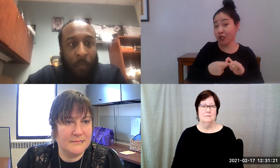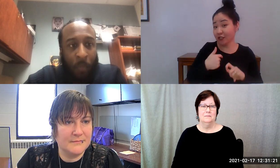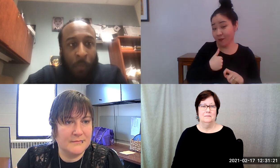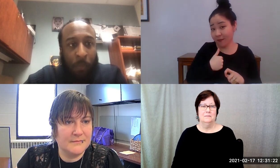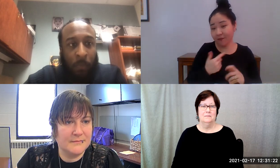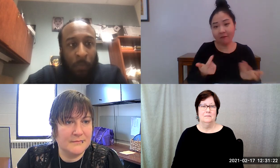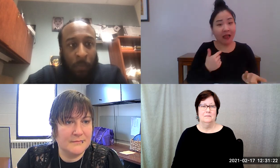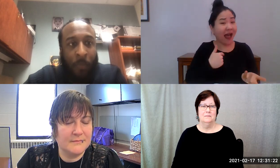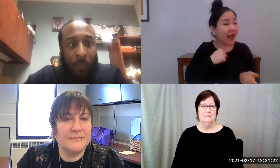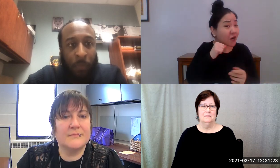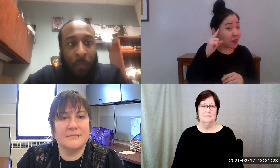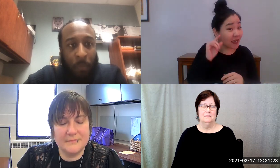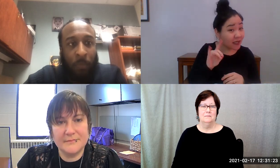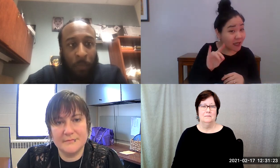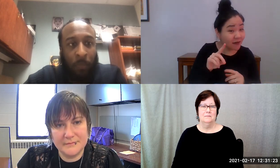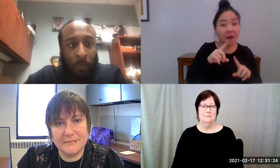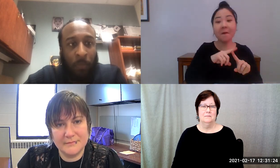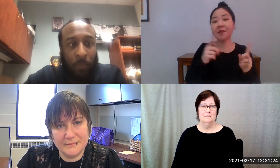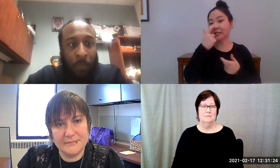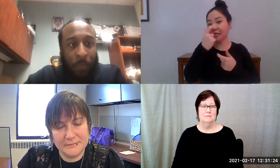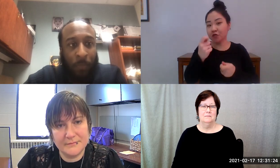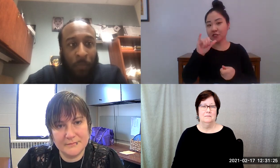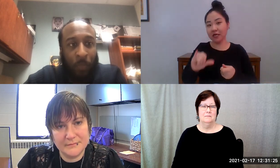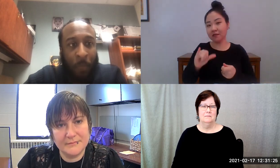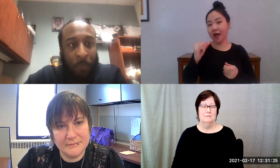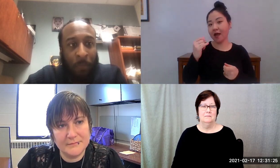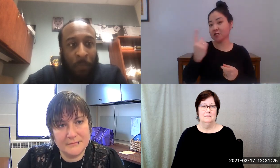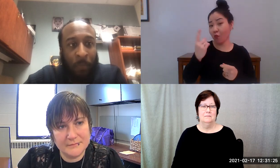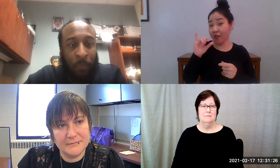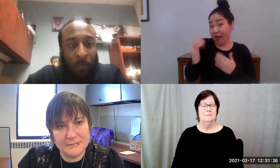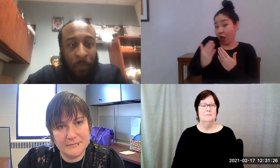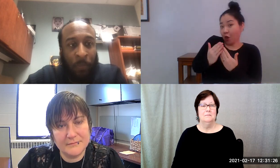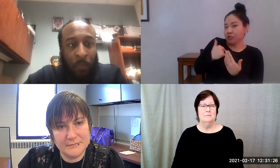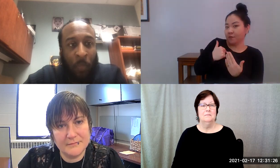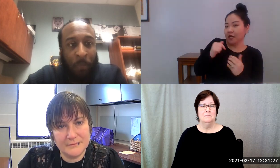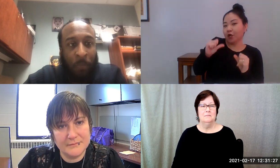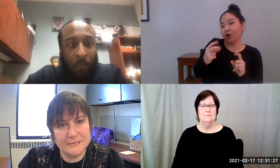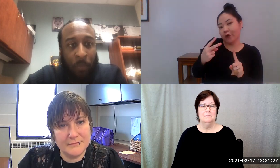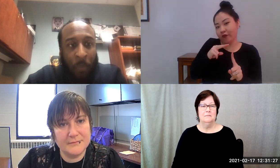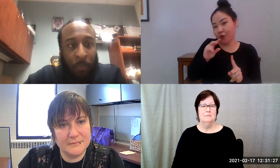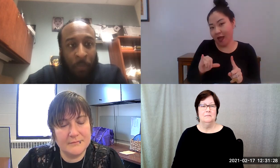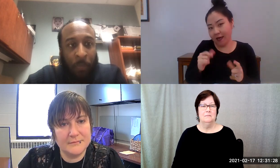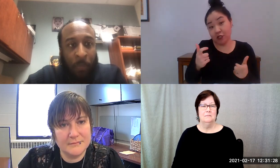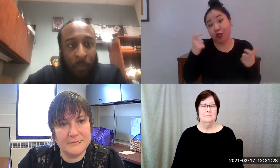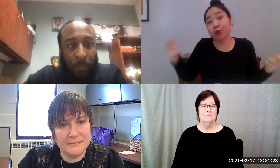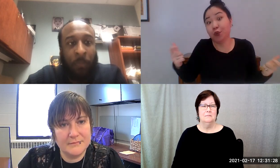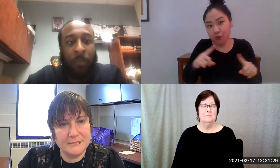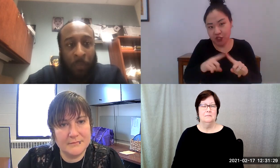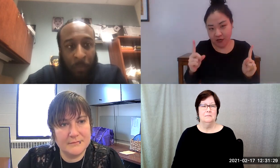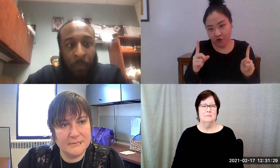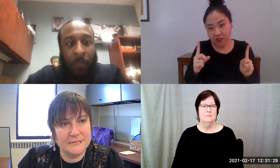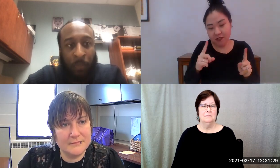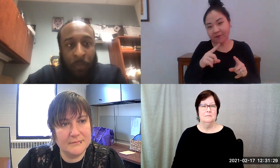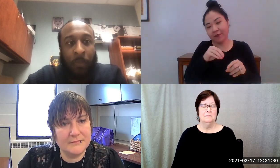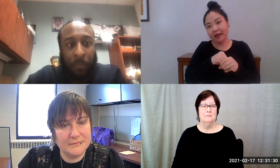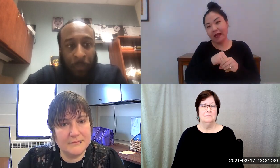cochlear implant changed me. I don't think it did, but it's interesting that someone that close to me could view that. It's a